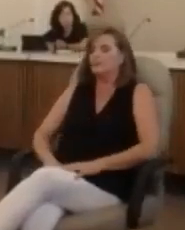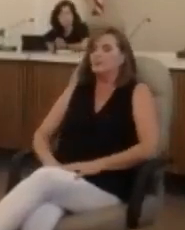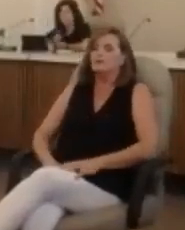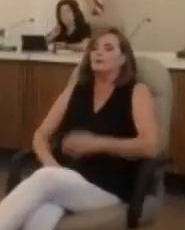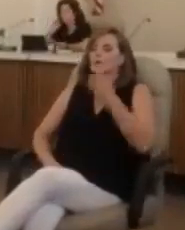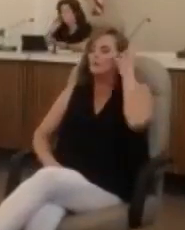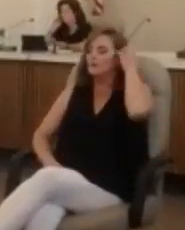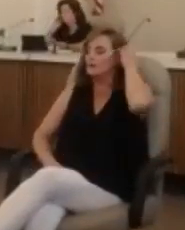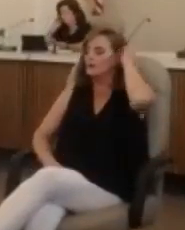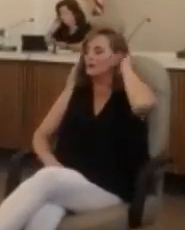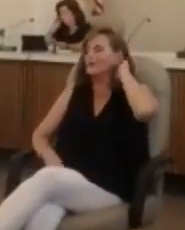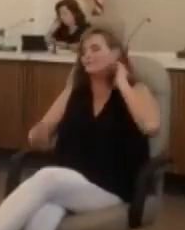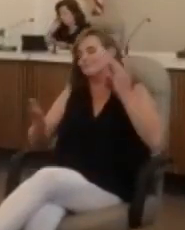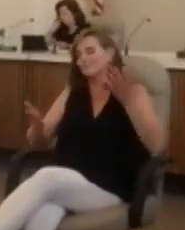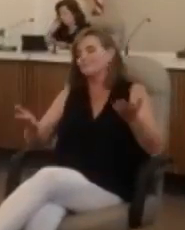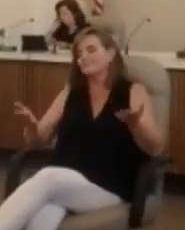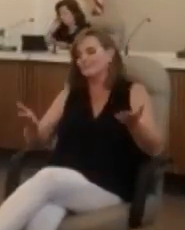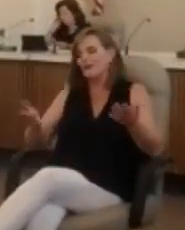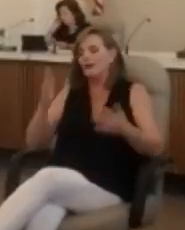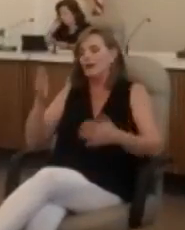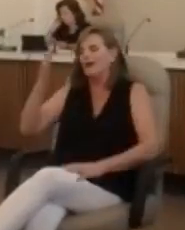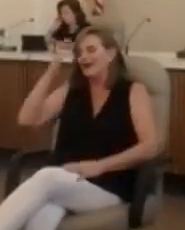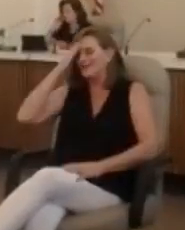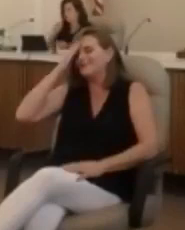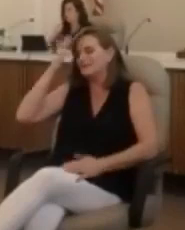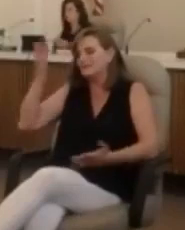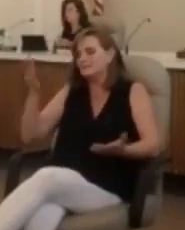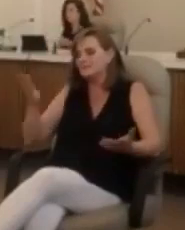You know, we know this development